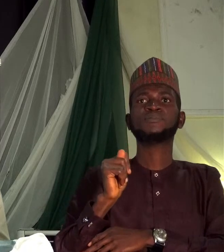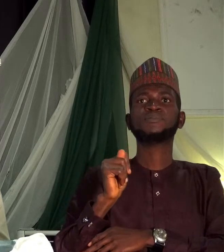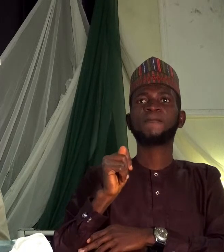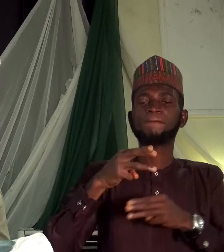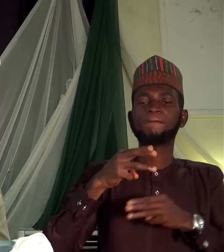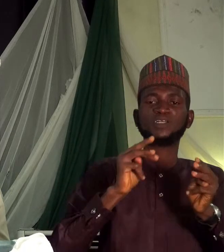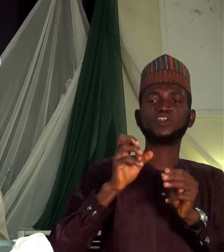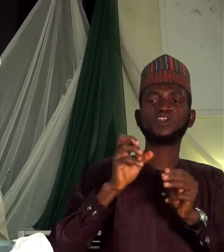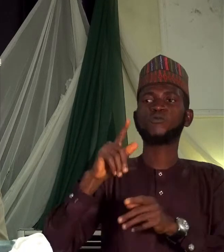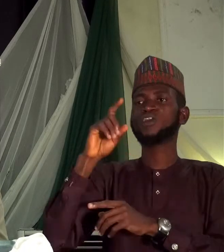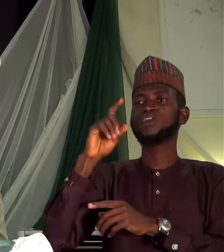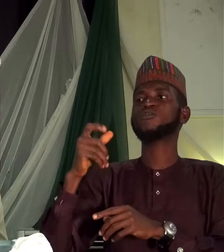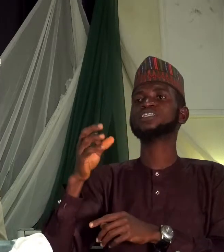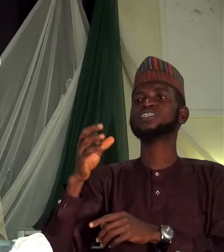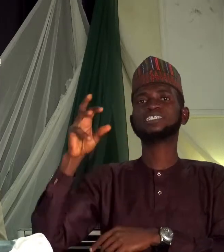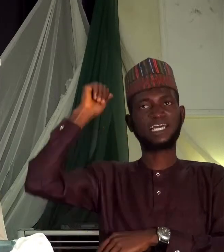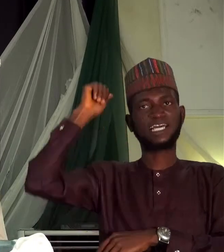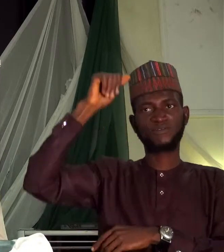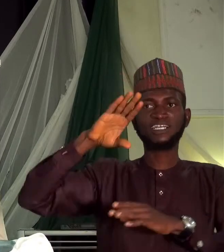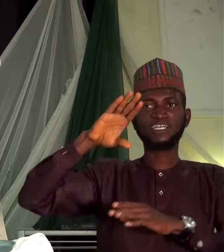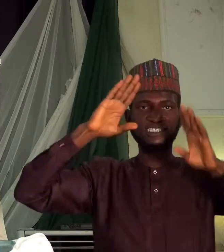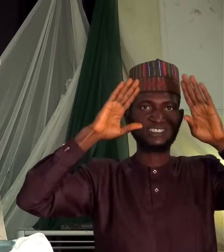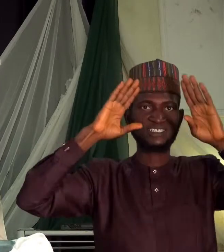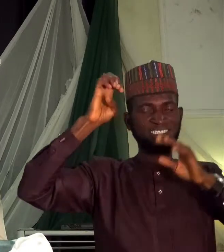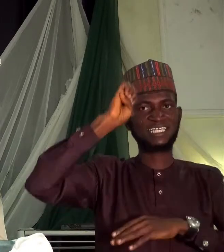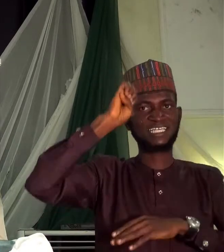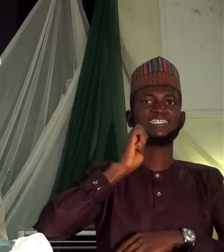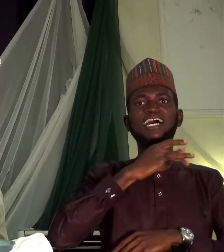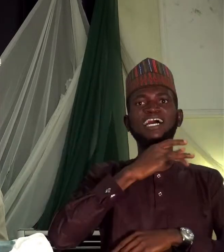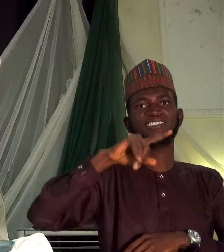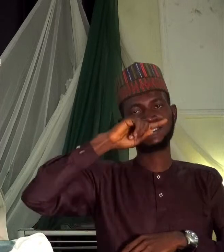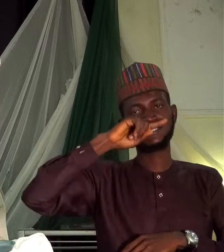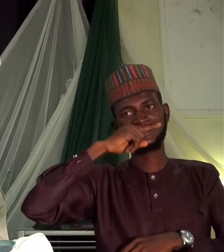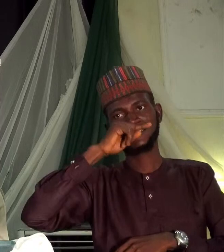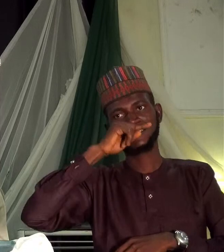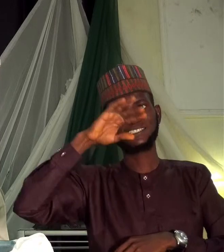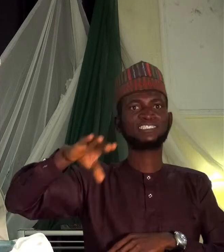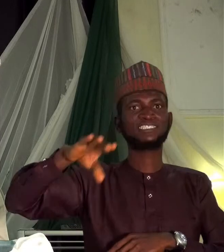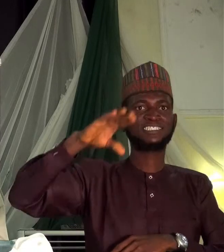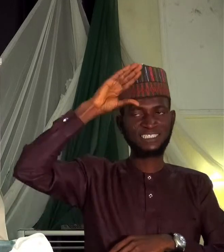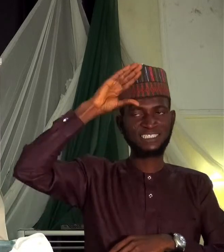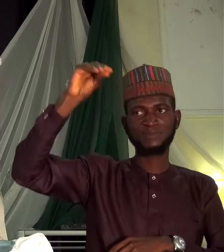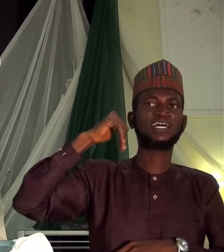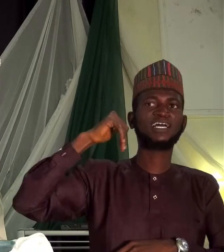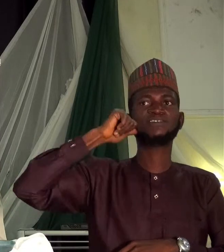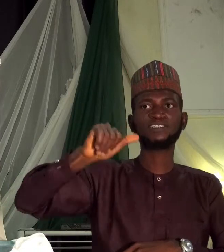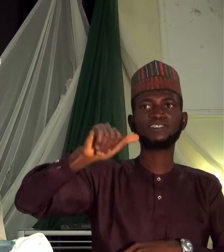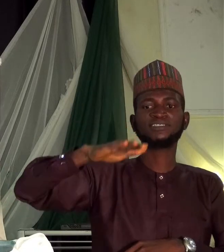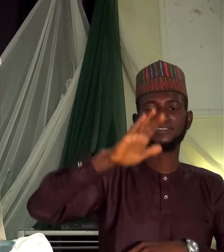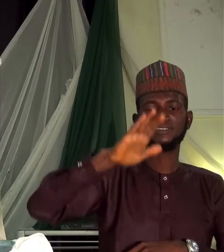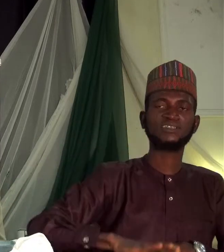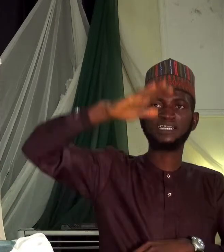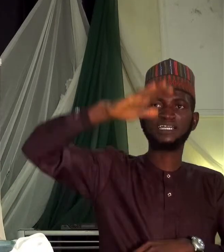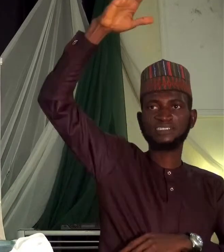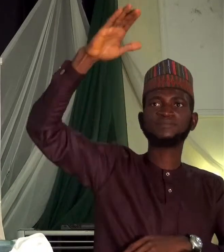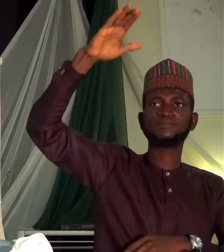kalejo mo ko mode mo ki agbalagba mo ki okunrin mo ki obirin mo ki eyan kukuru mo ki eyan toga mo ke ni to pupa mo ke ni